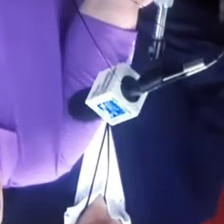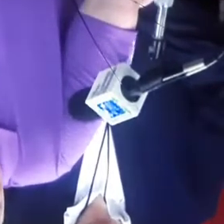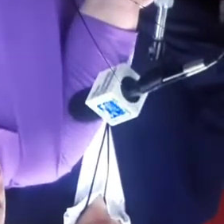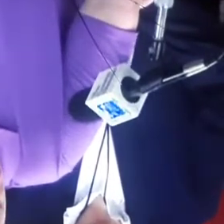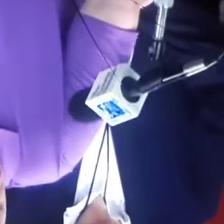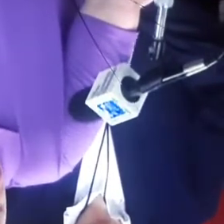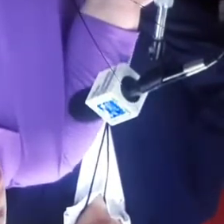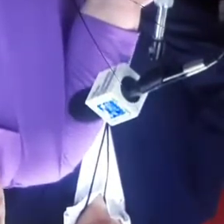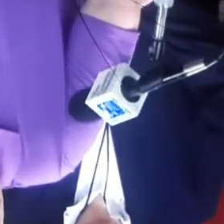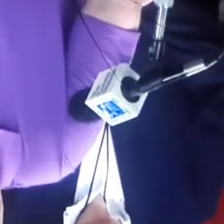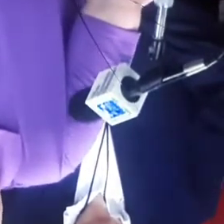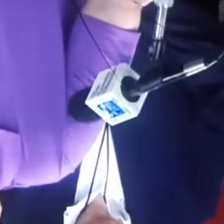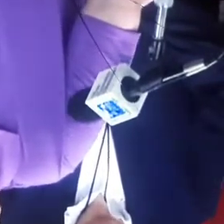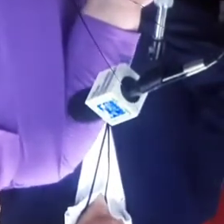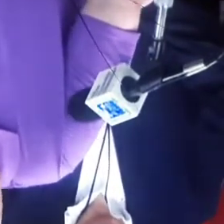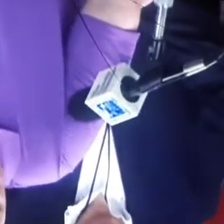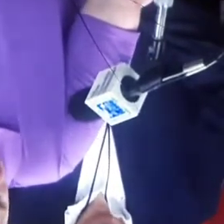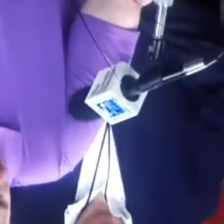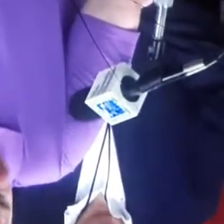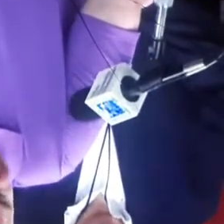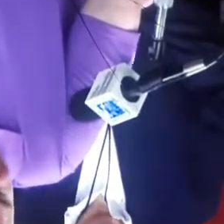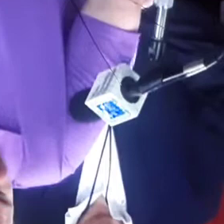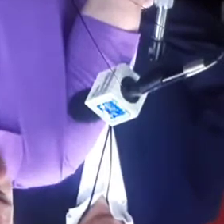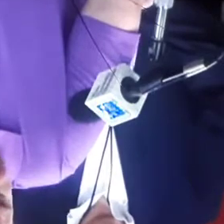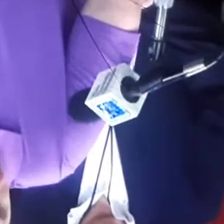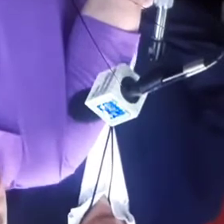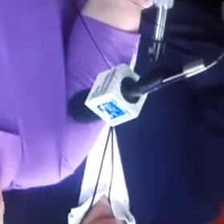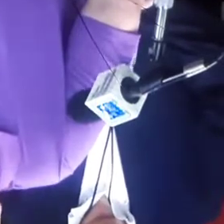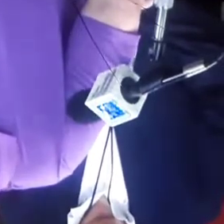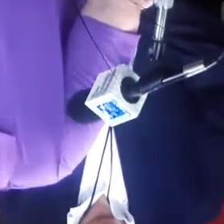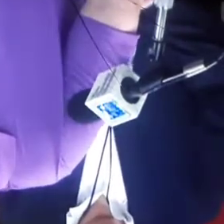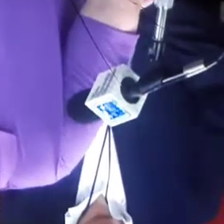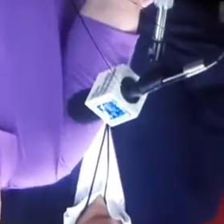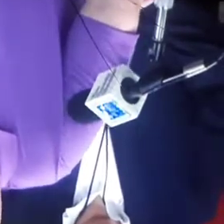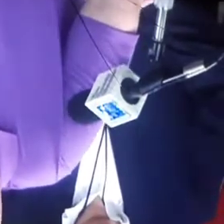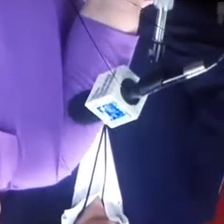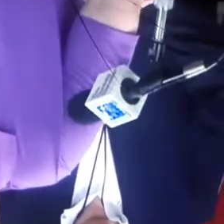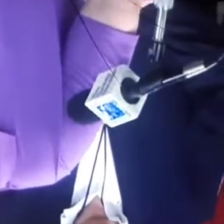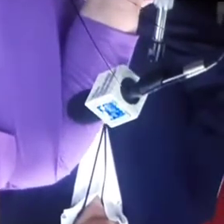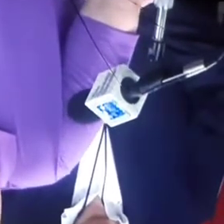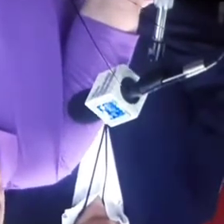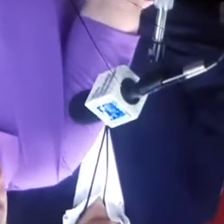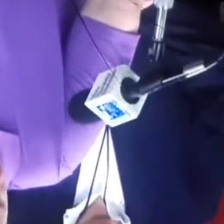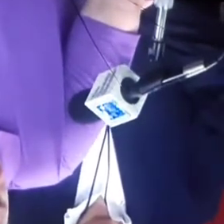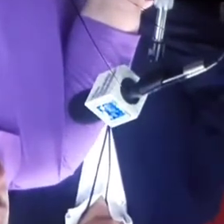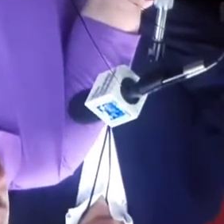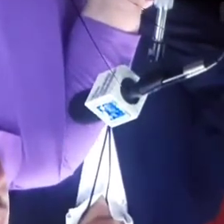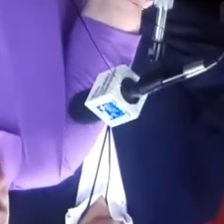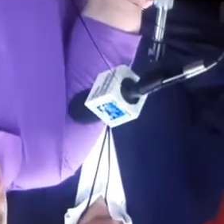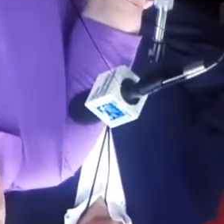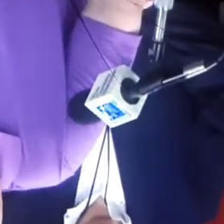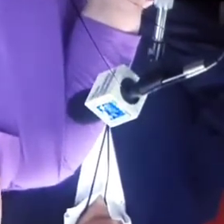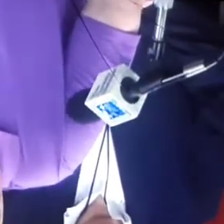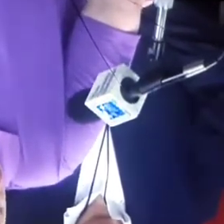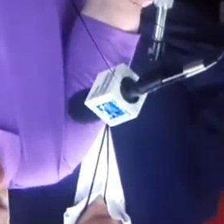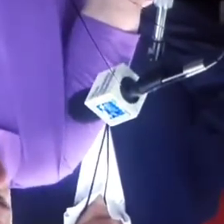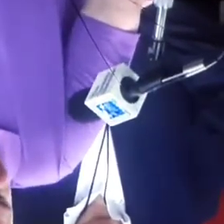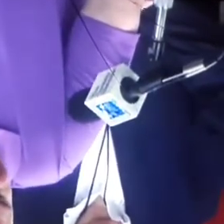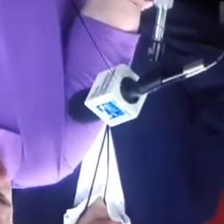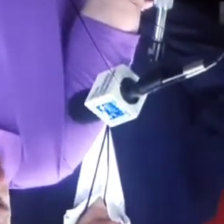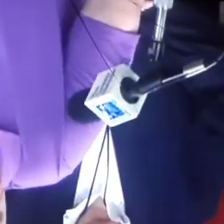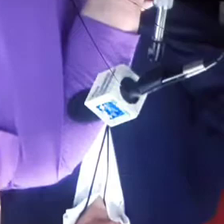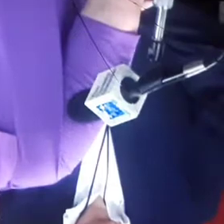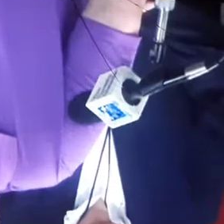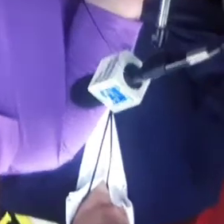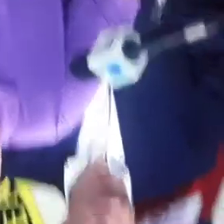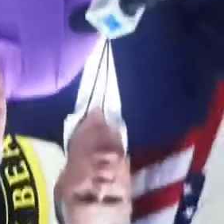causeway occur due to the effects of the storm. Customers in these areas, as noted, will still have water service but